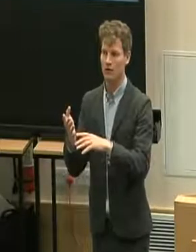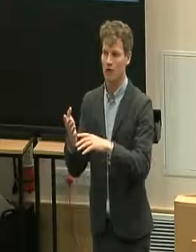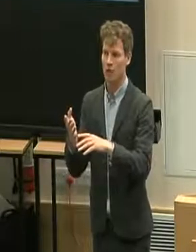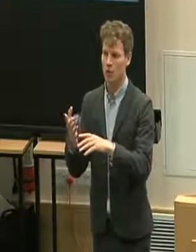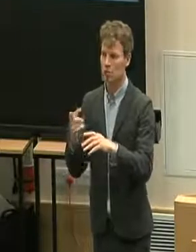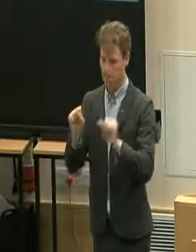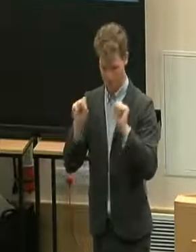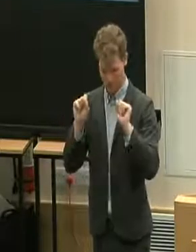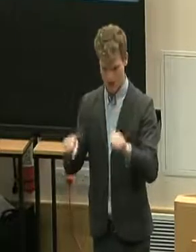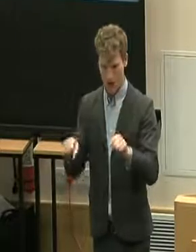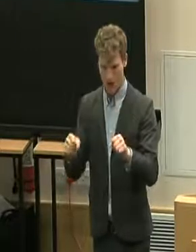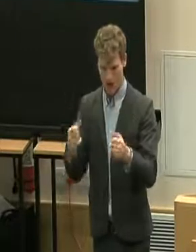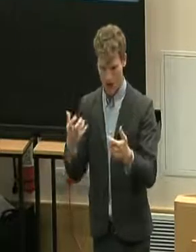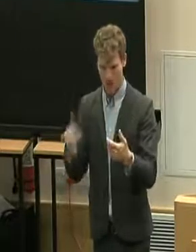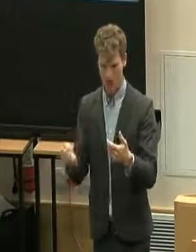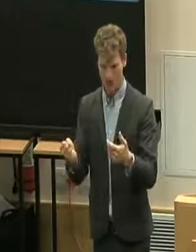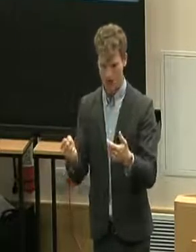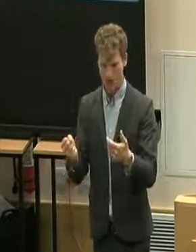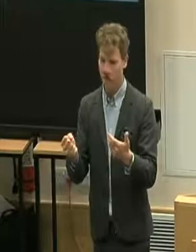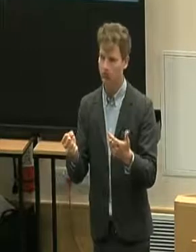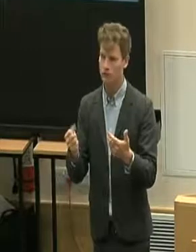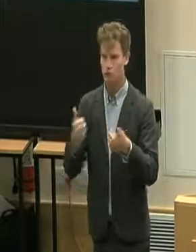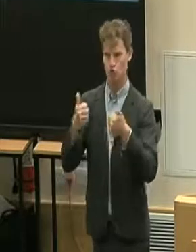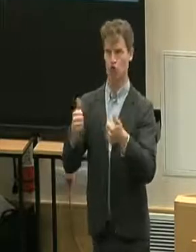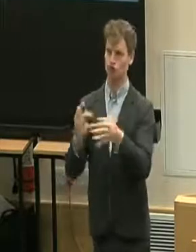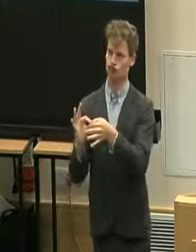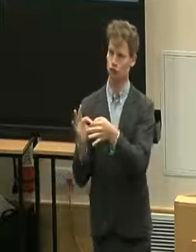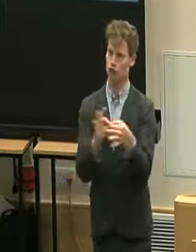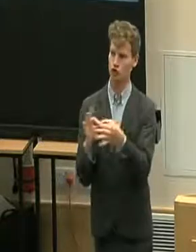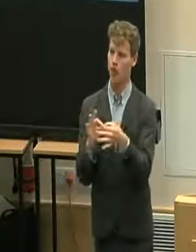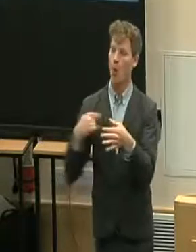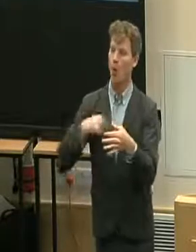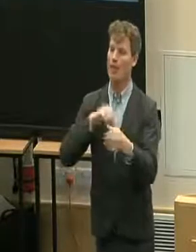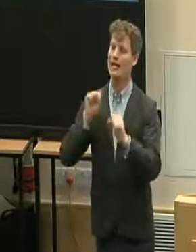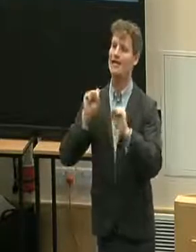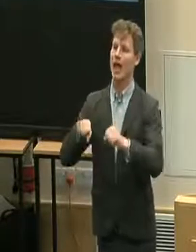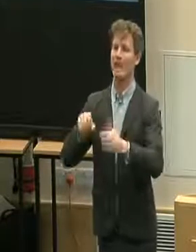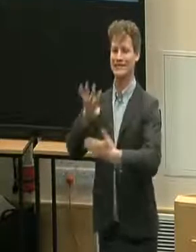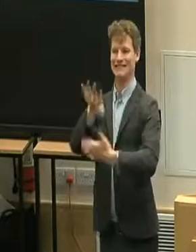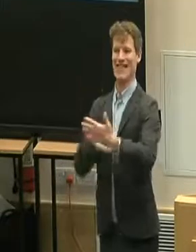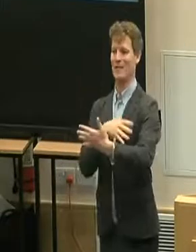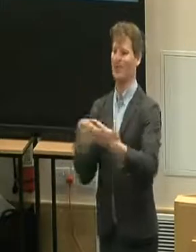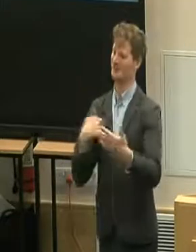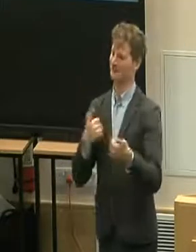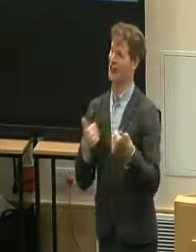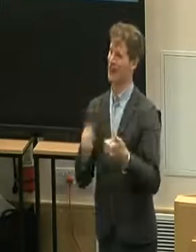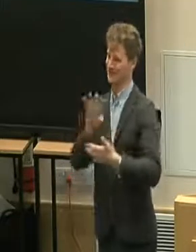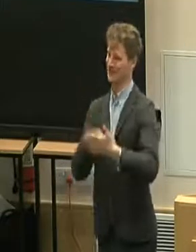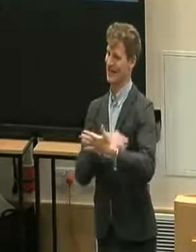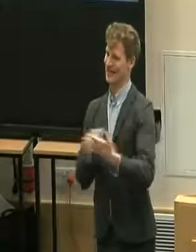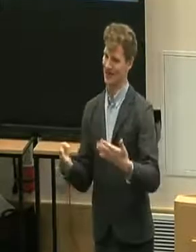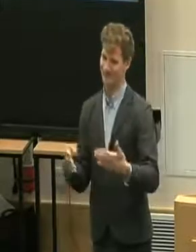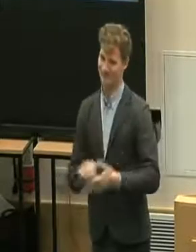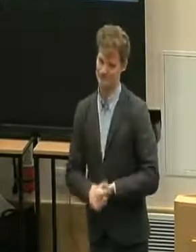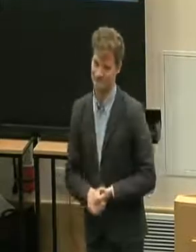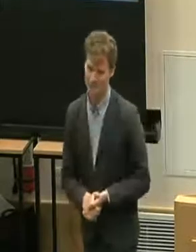relationship that enables us to do a table, and tables are always useful, aren't they? What